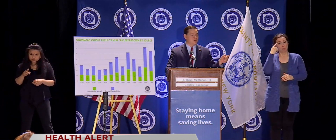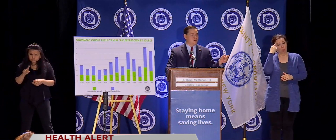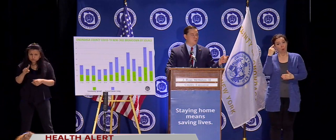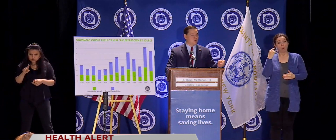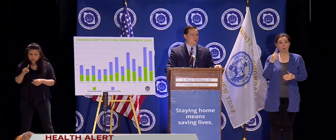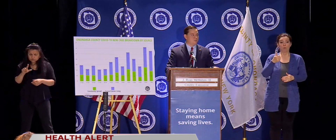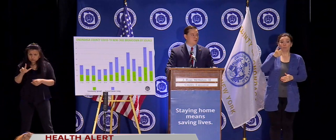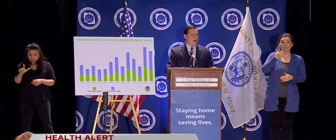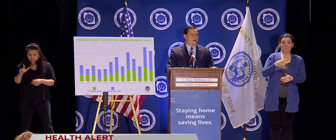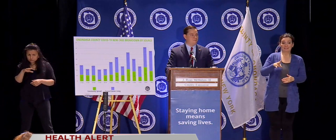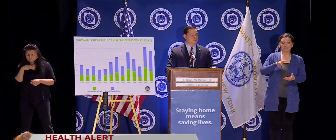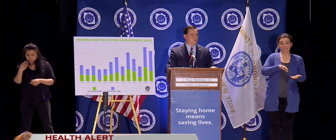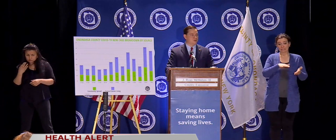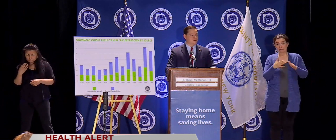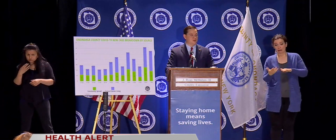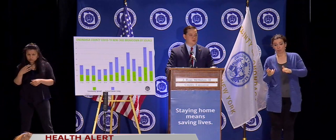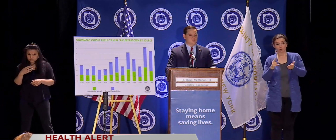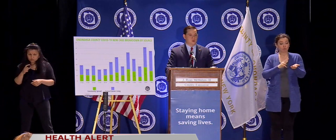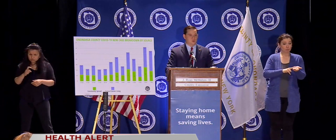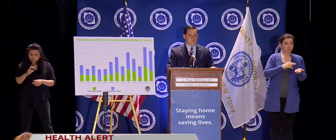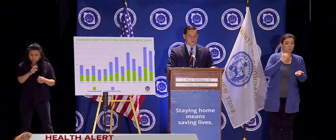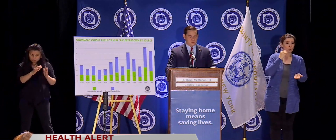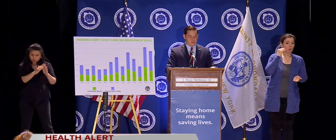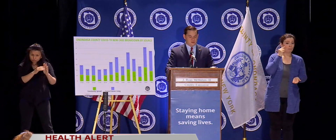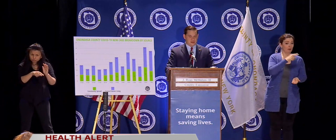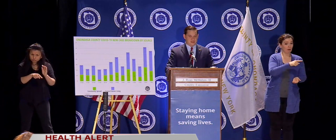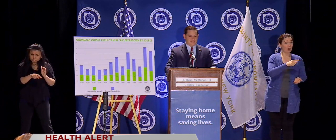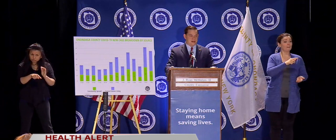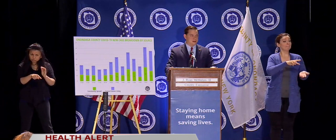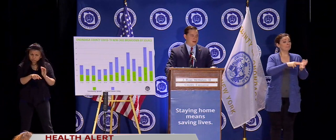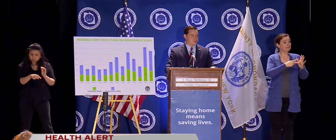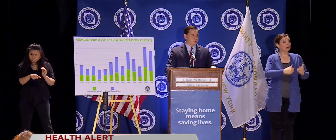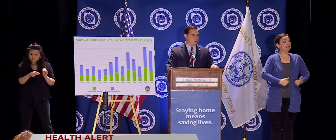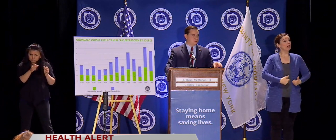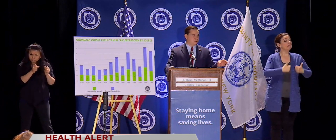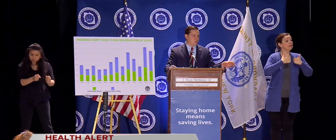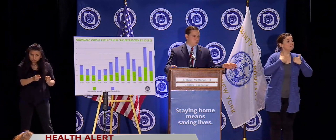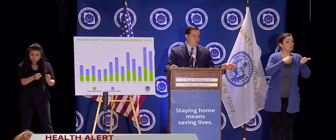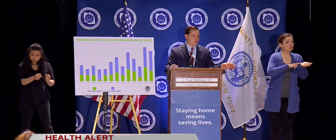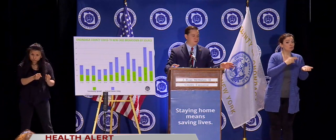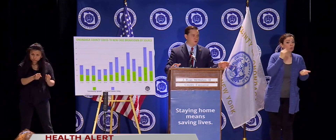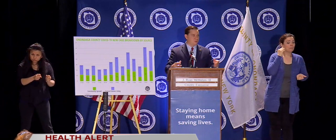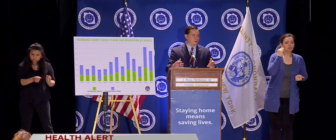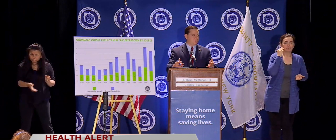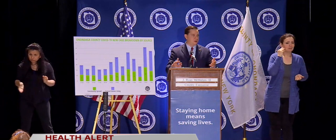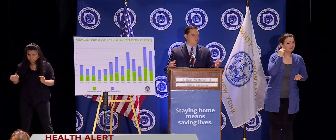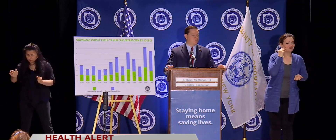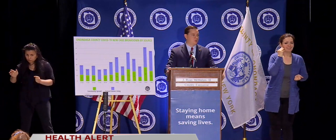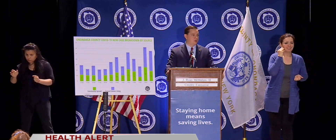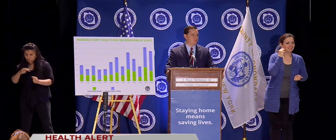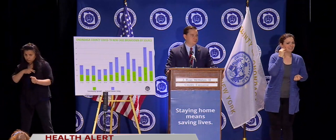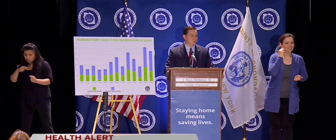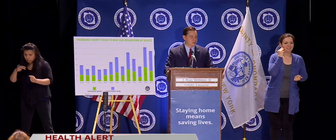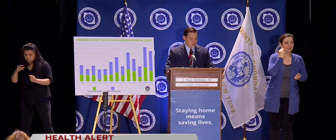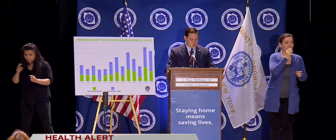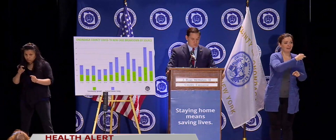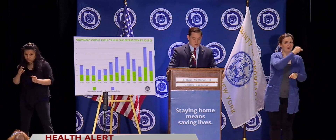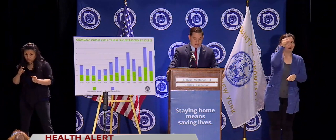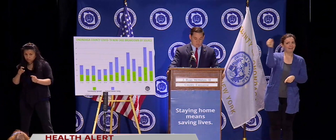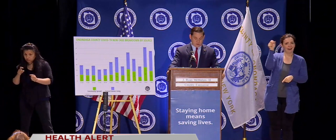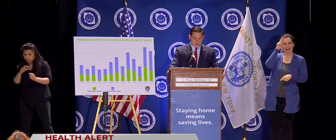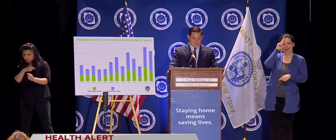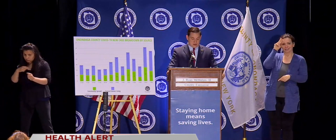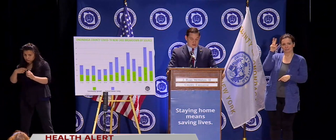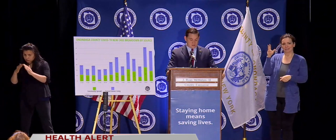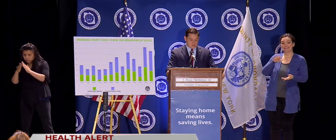homes were people that lived in nursing homes that died in the hospital or the nursing home, and they were in our 41. We